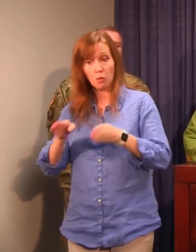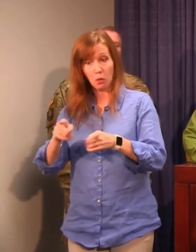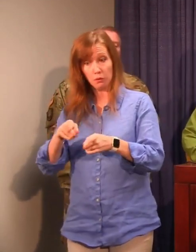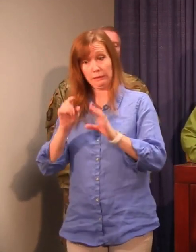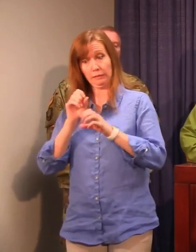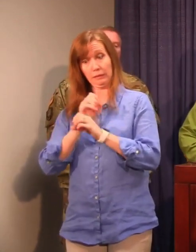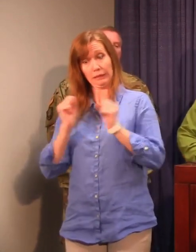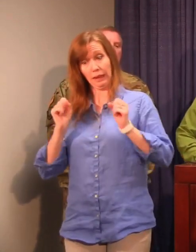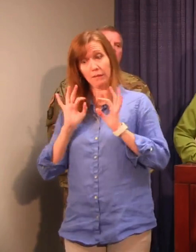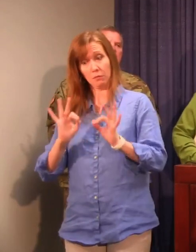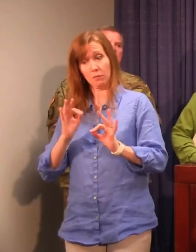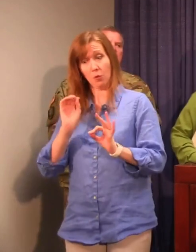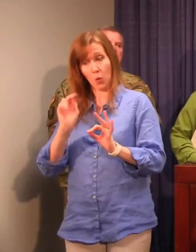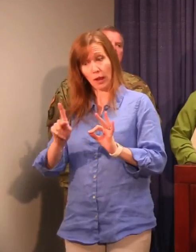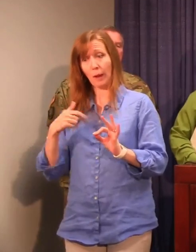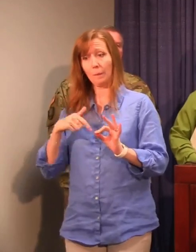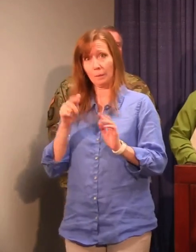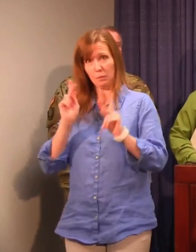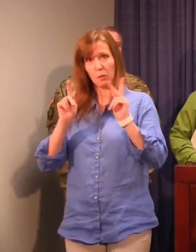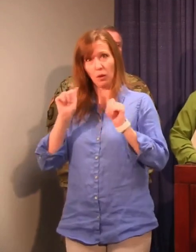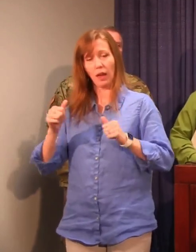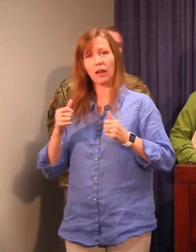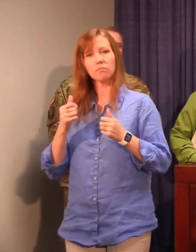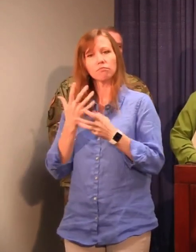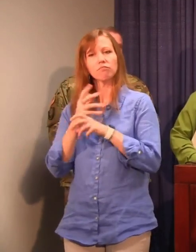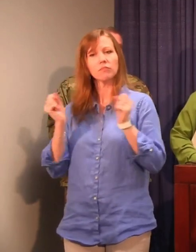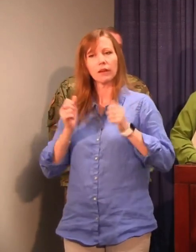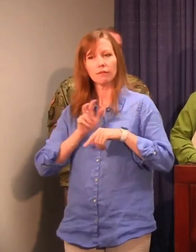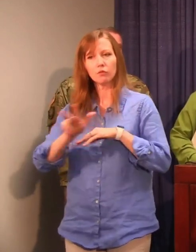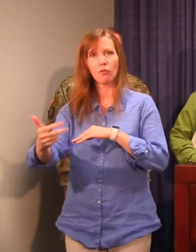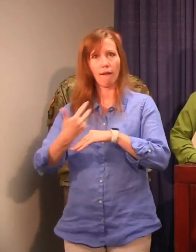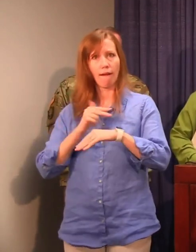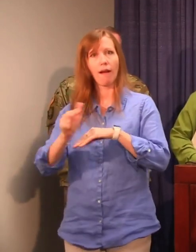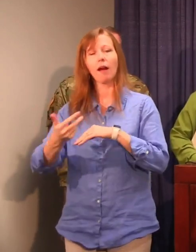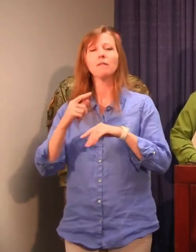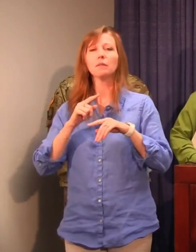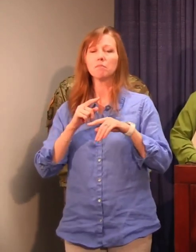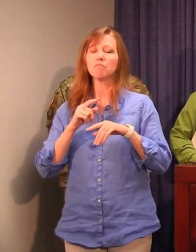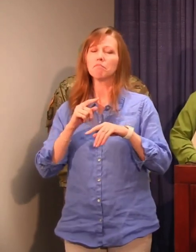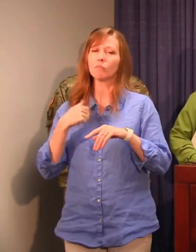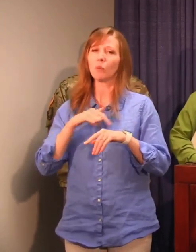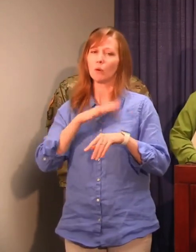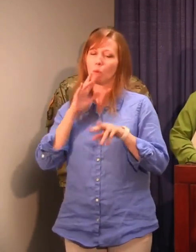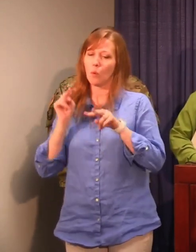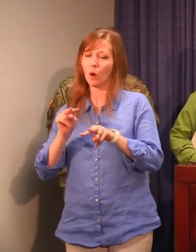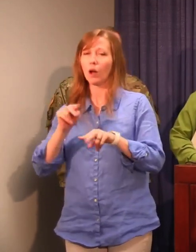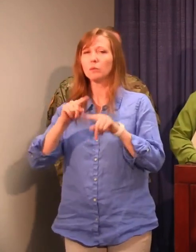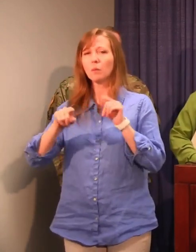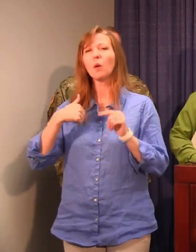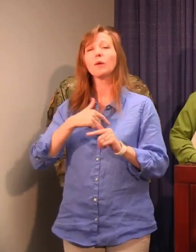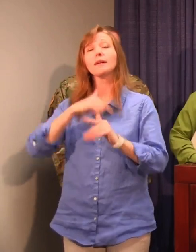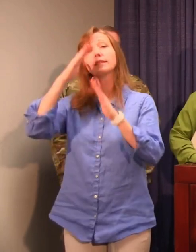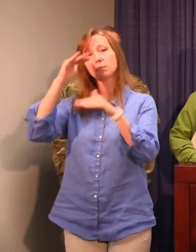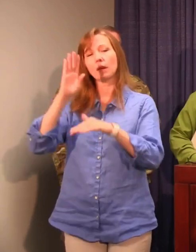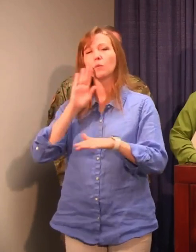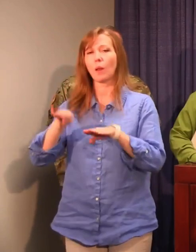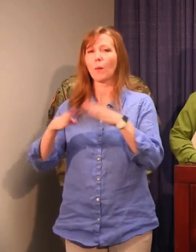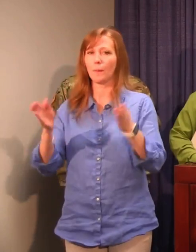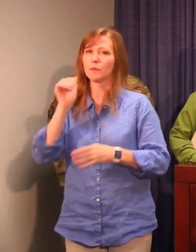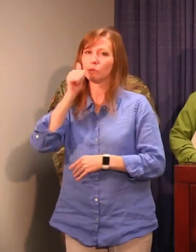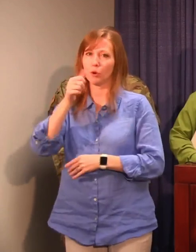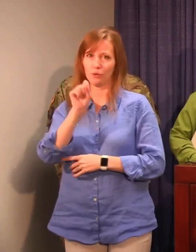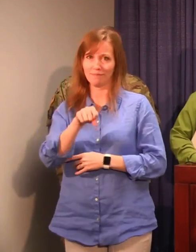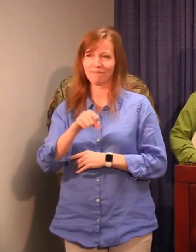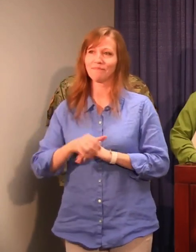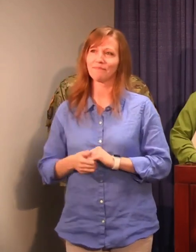from work. But right now, we anticipate that there will not be office closures tomorrow. I want to thank you all very much